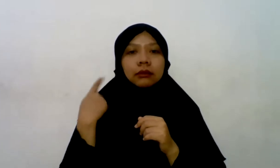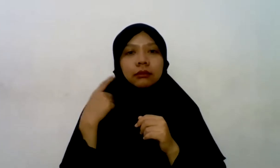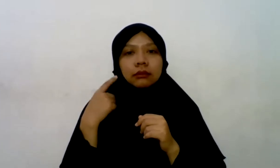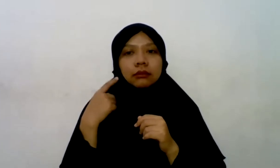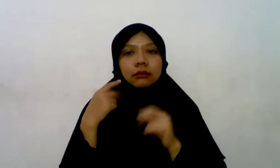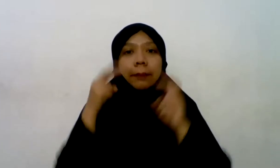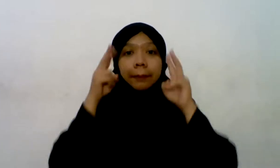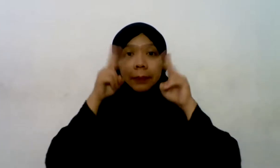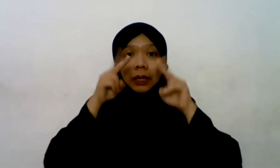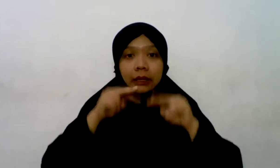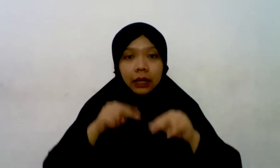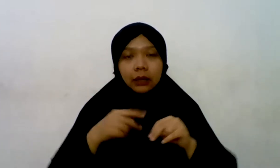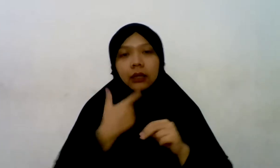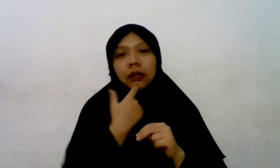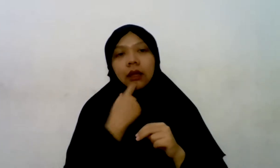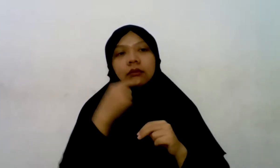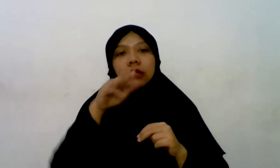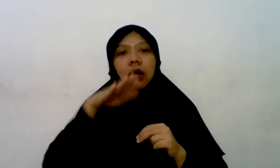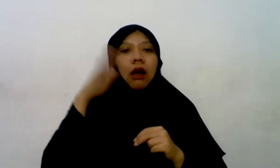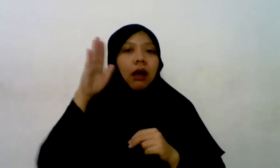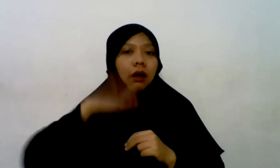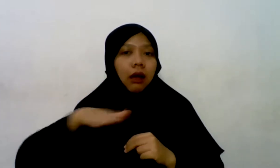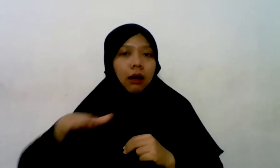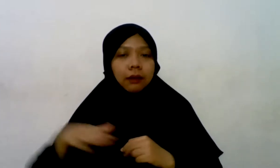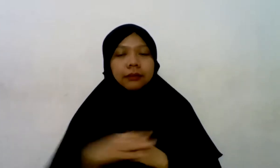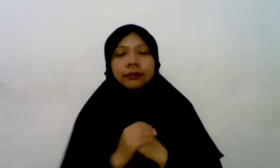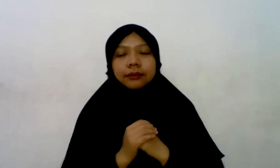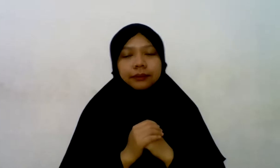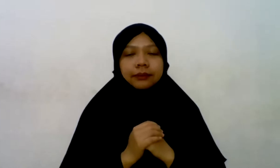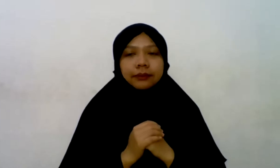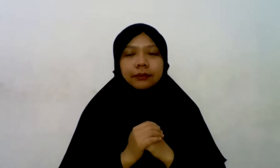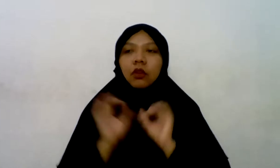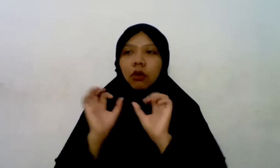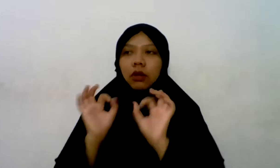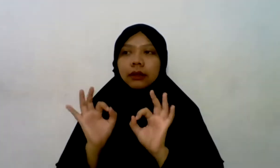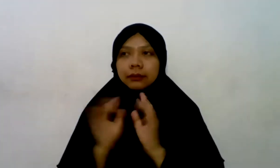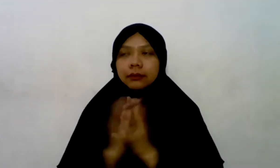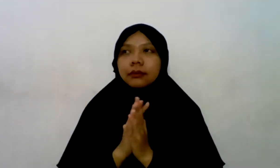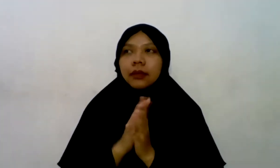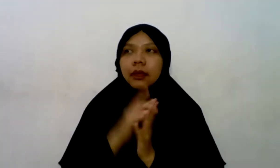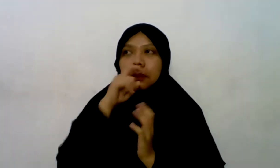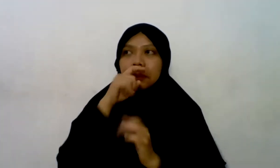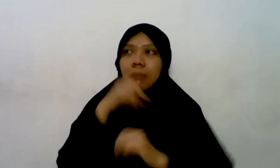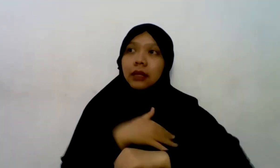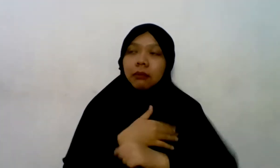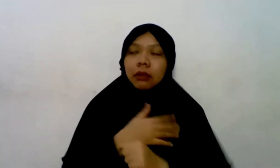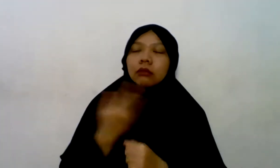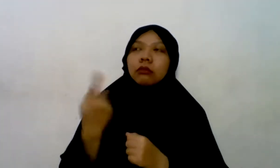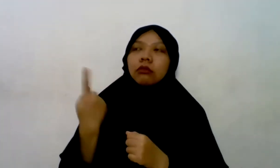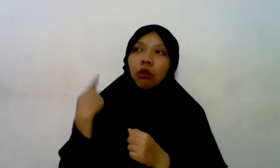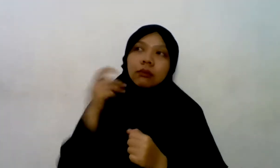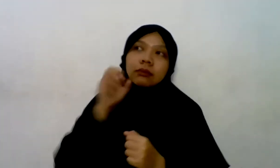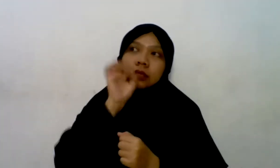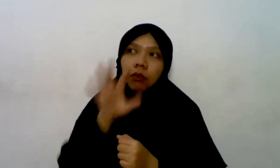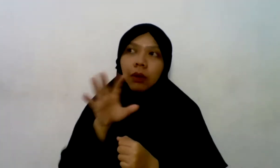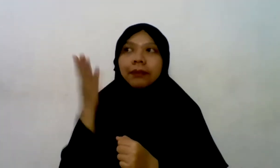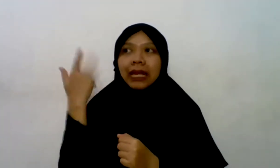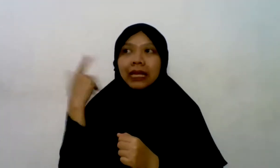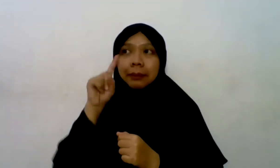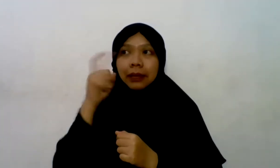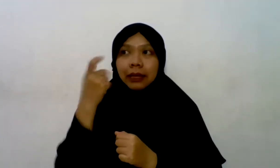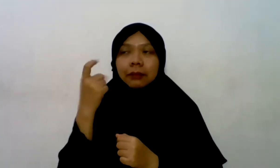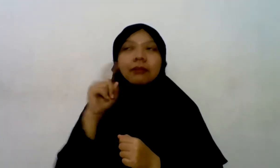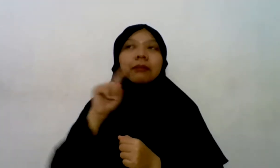on that topic? Okay, thank you. Pak Slamet, can you comment on Pak Peter's question about